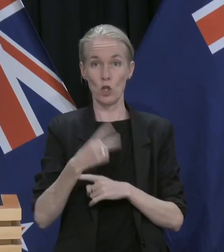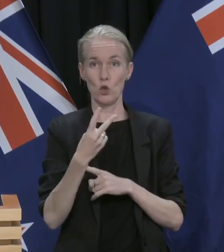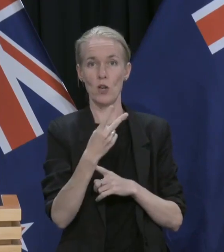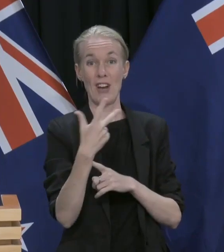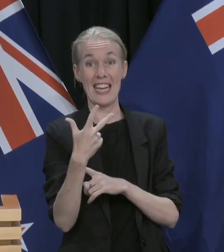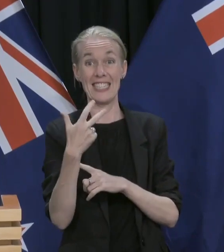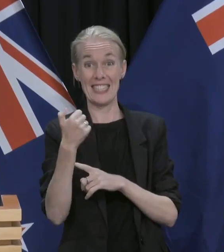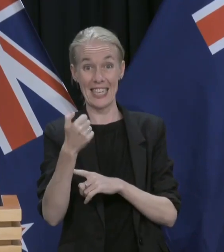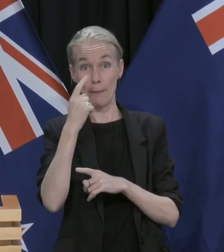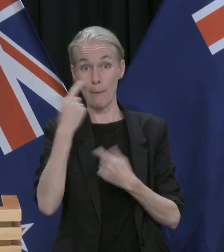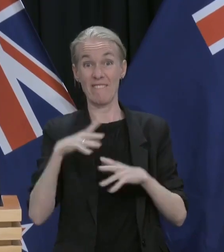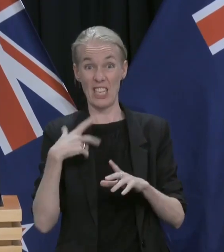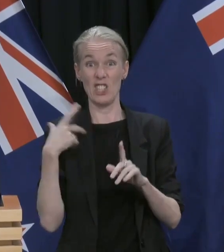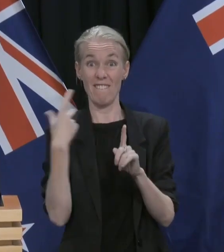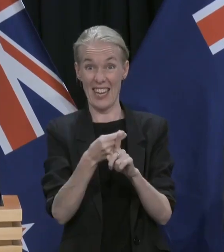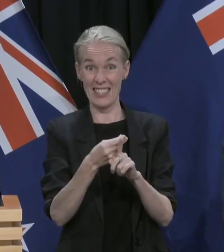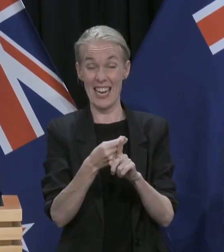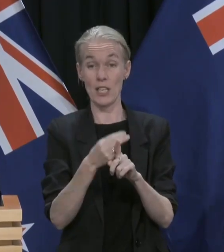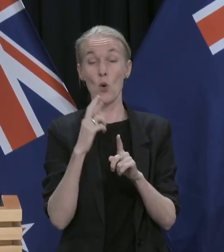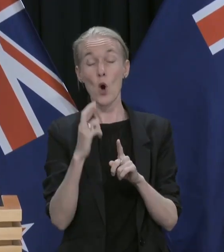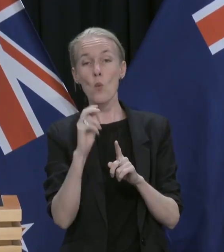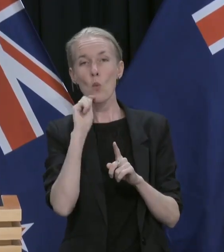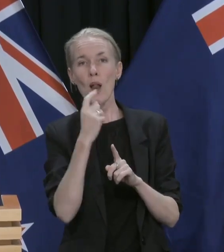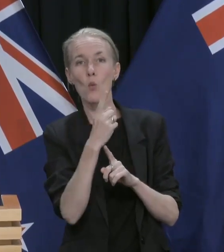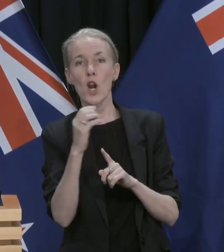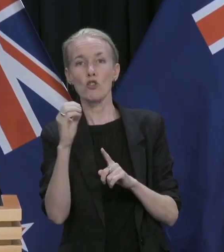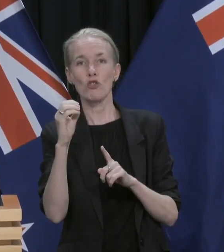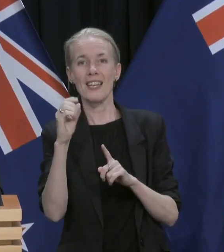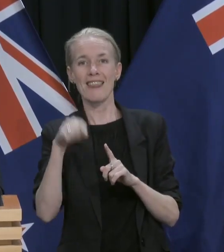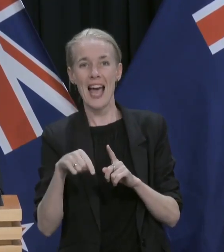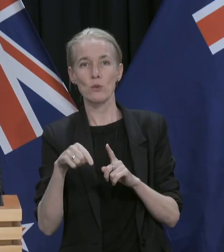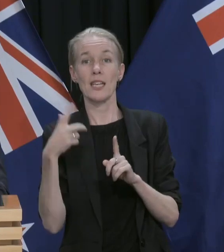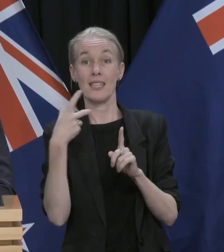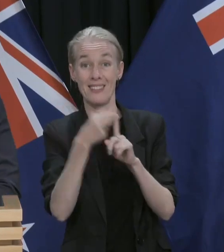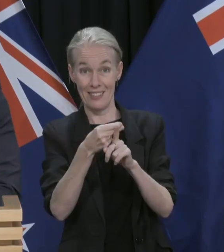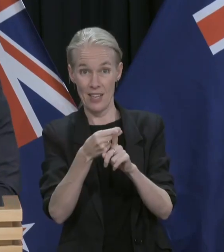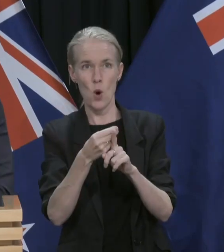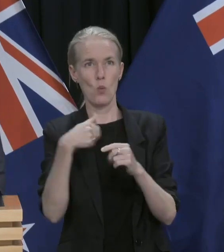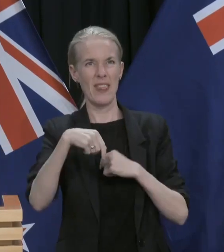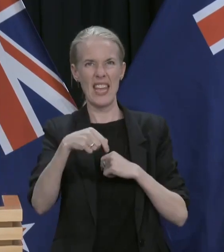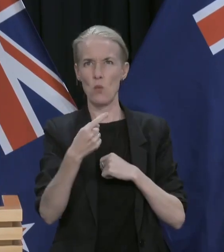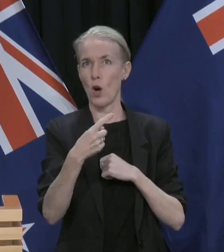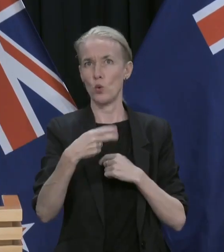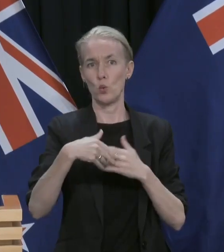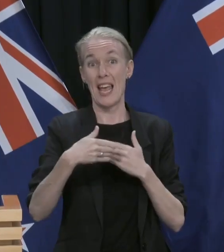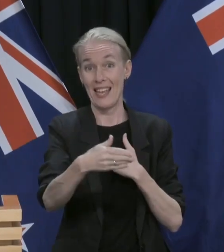90,286, and we're expected to hit the 100,000 doses administered milestone in the next couple of days.